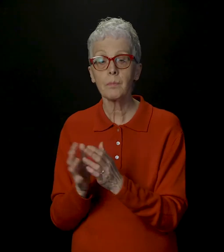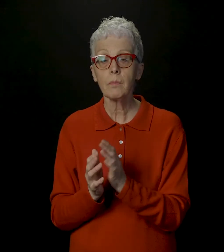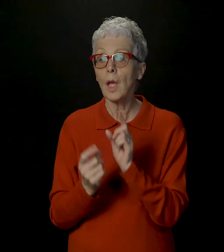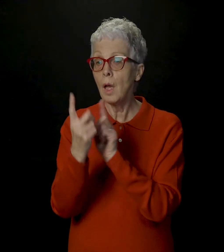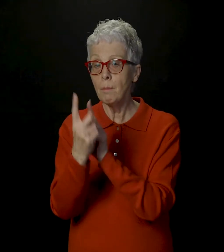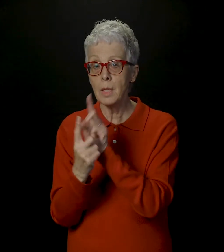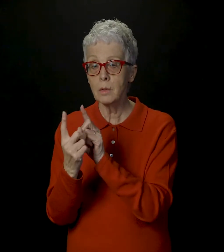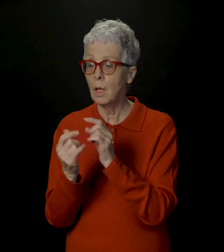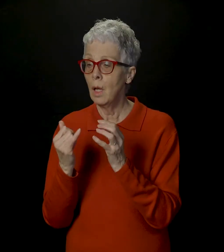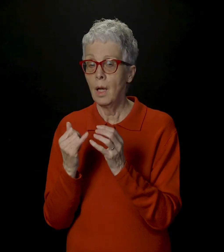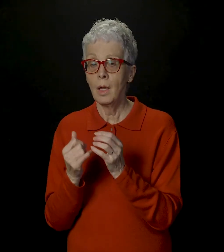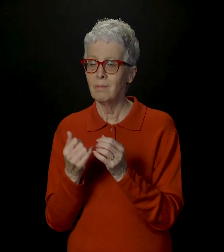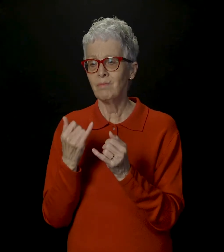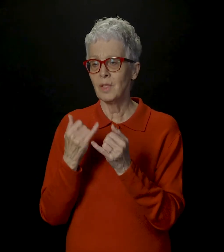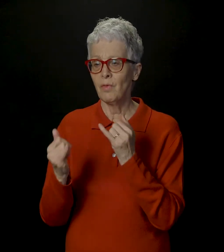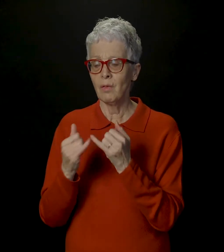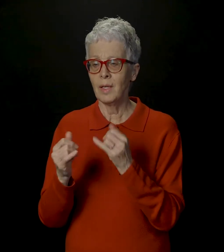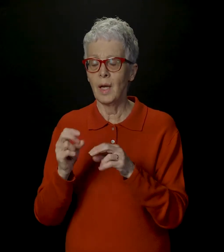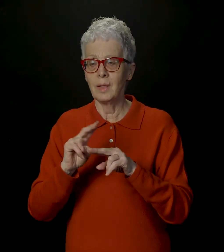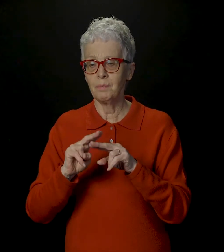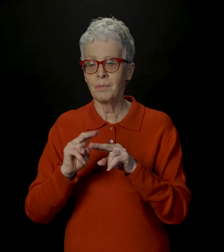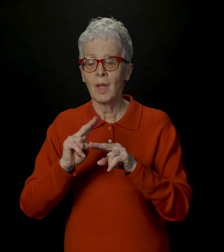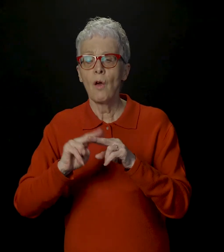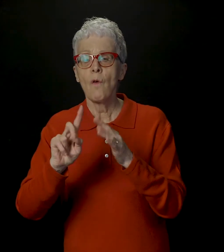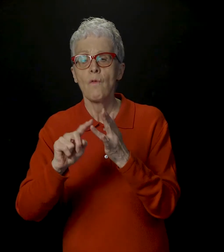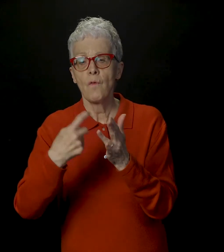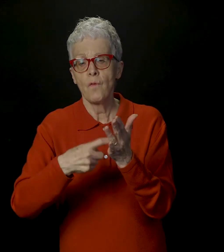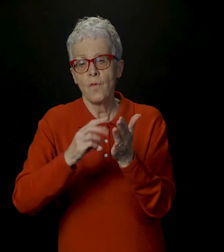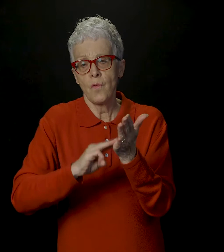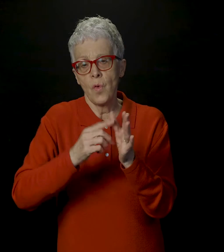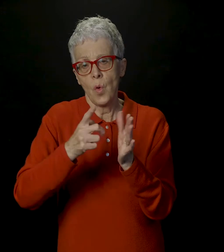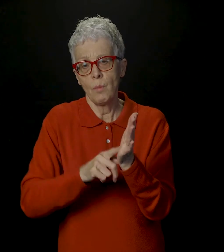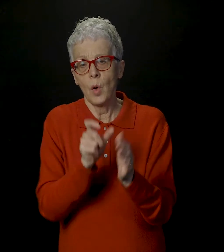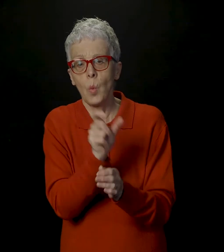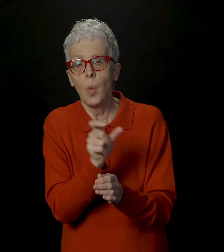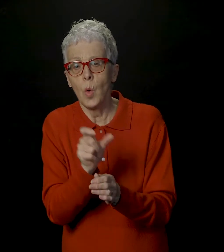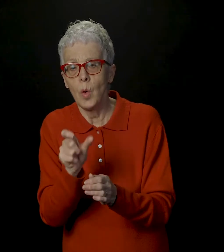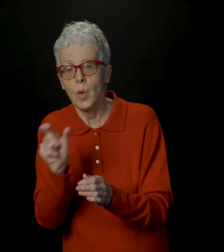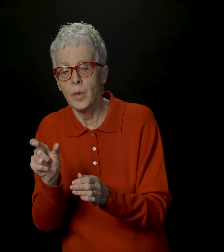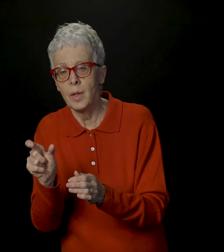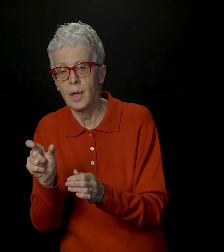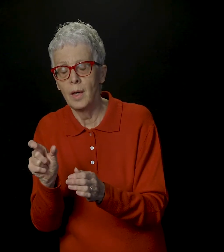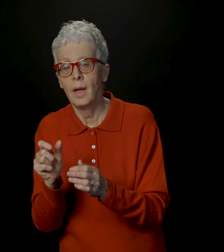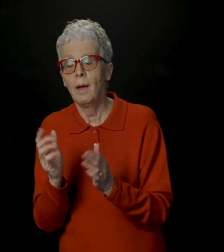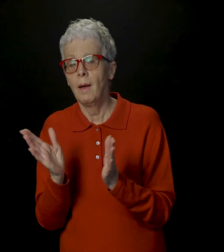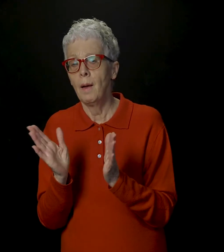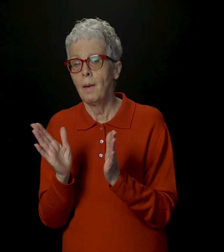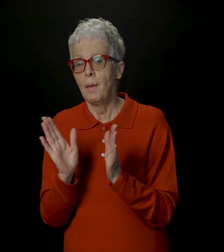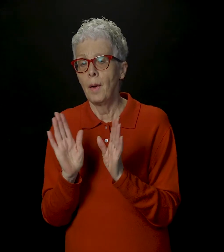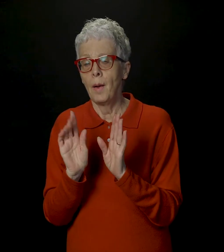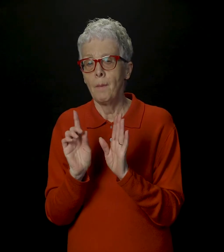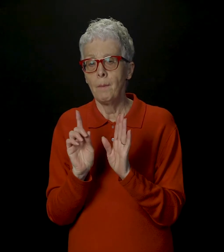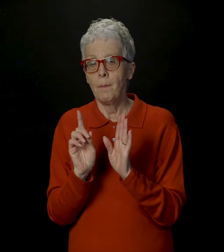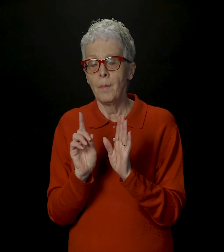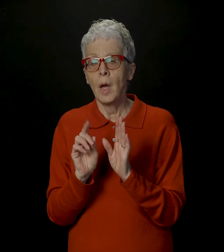yeah Mentor is such a formal word And I sometimes Play with it I call it a focused Friend But that we don't Use that term You know On paper But